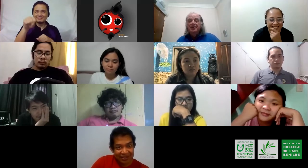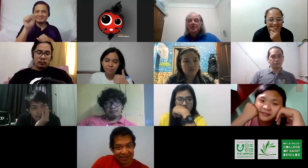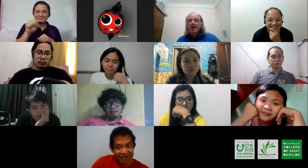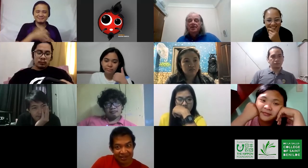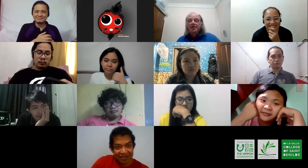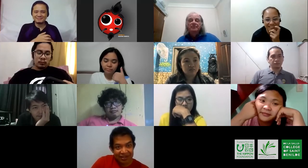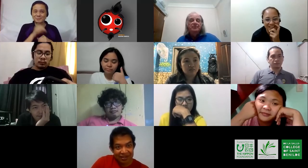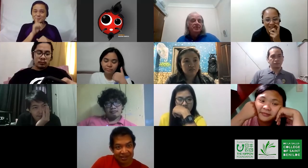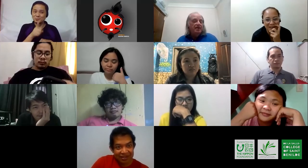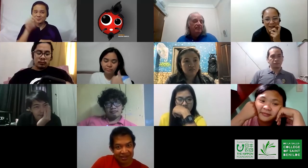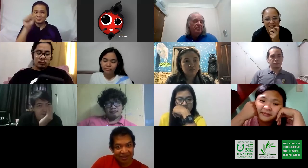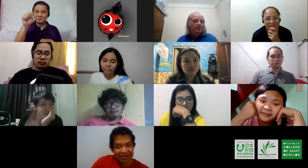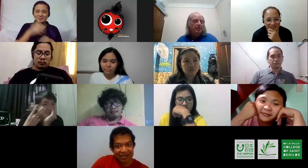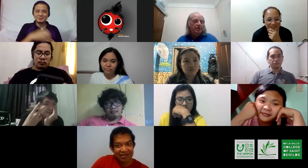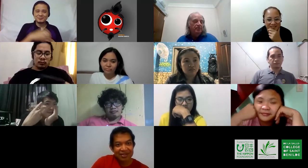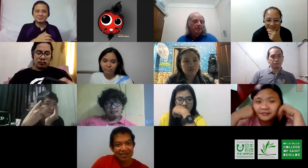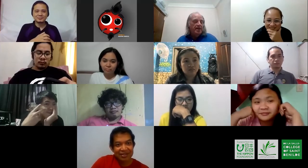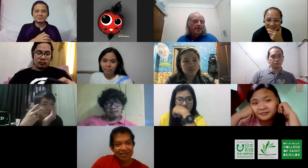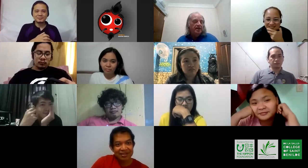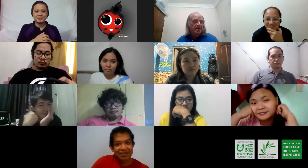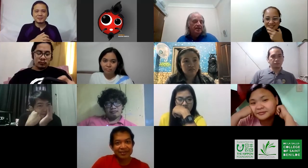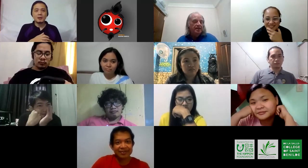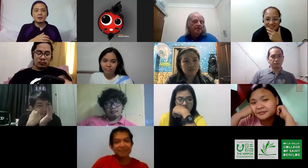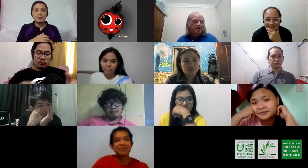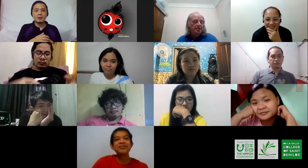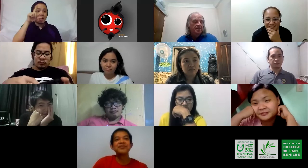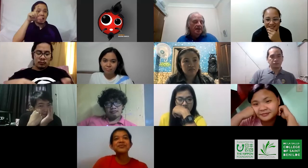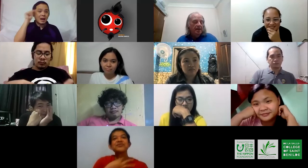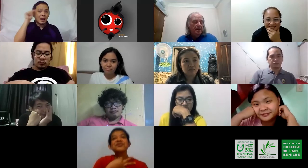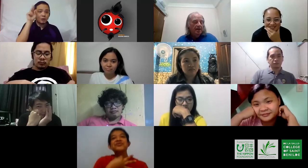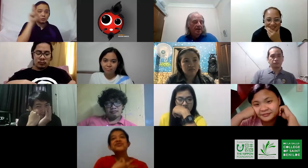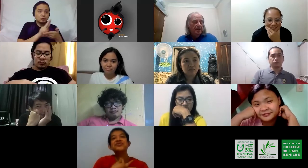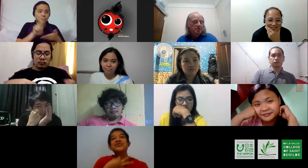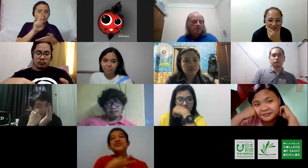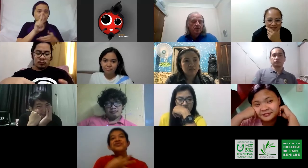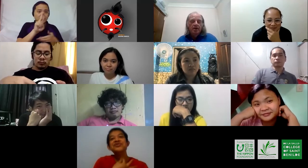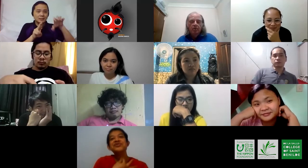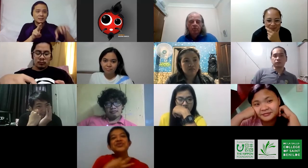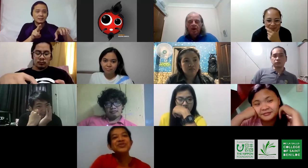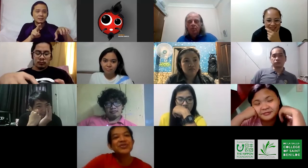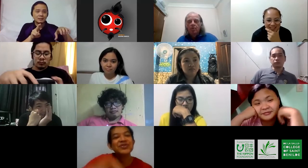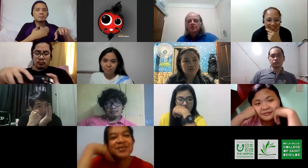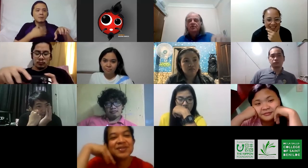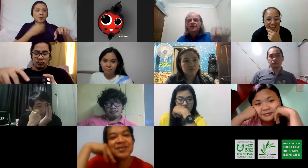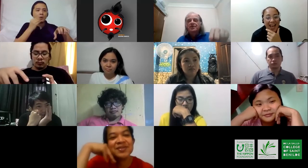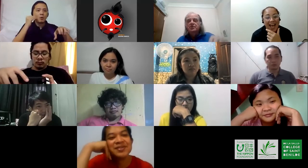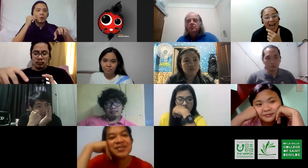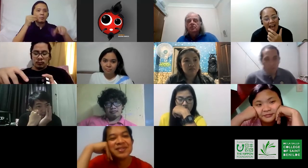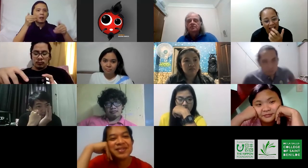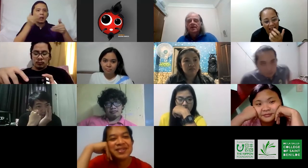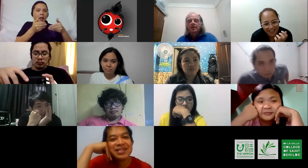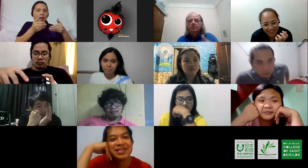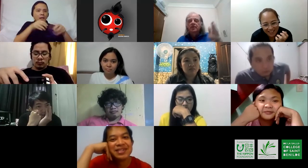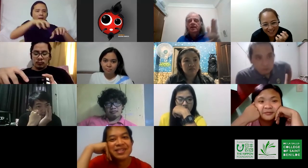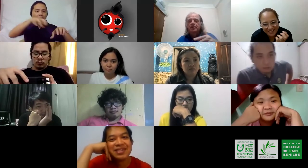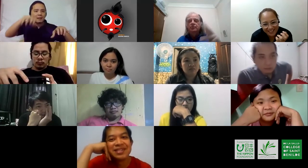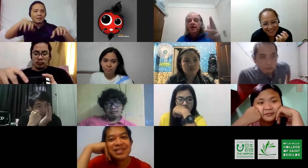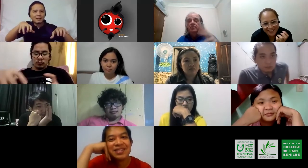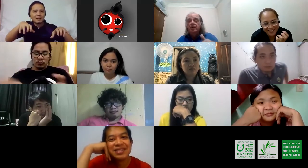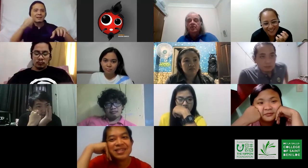I lived not very far from Gallaudet at that time. So I walked over to school. I didn't drive my car because